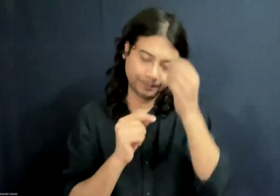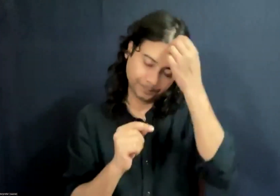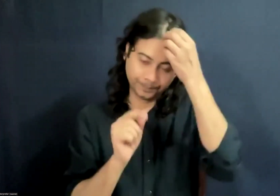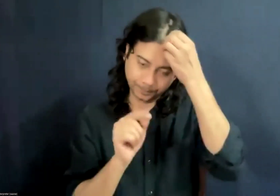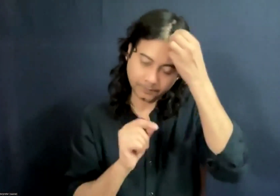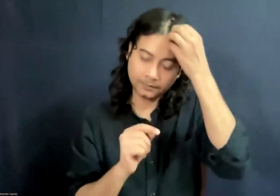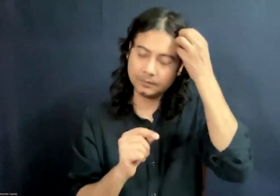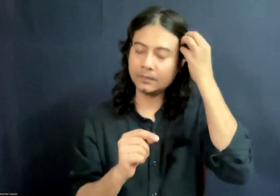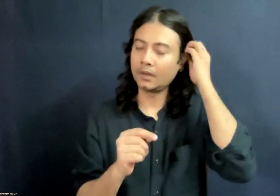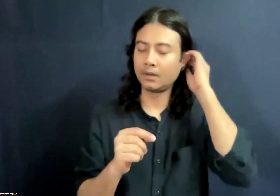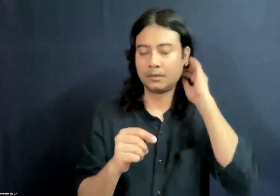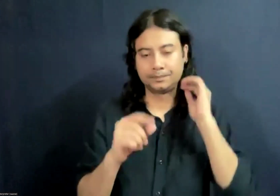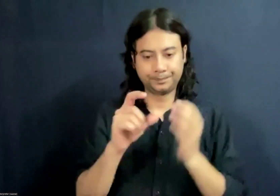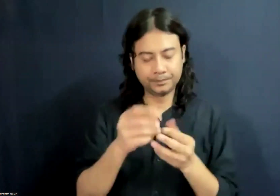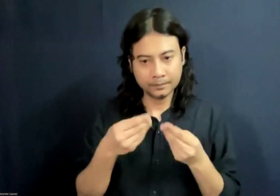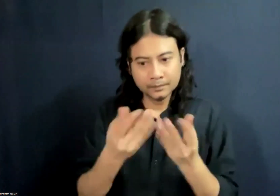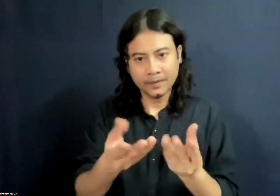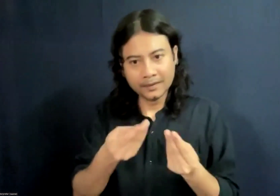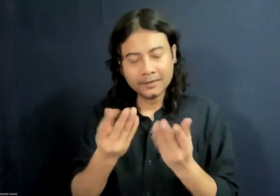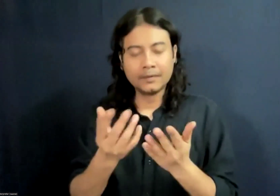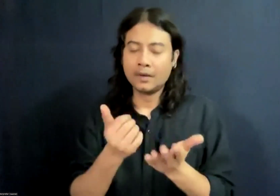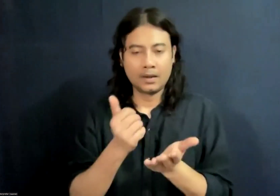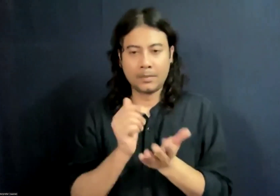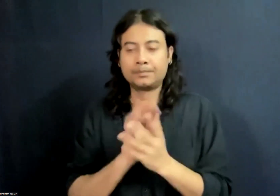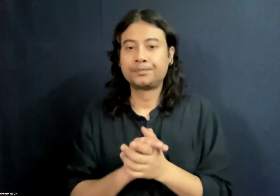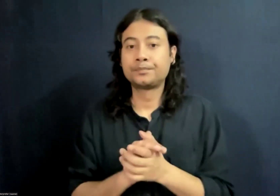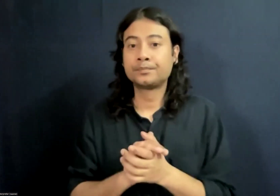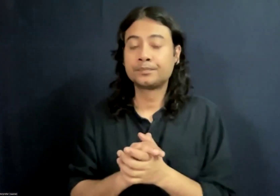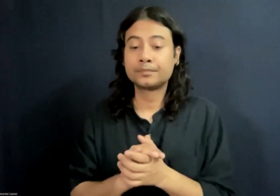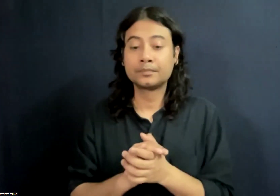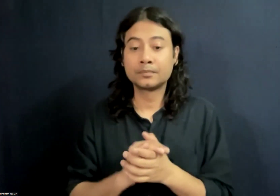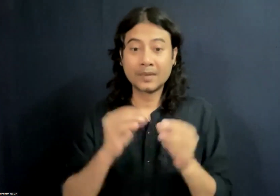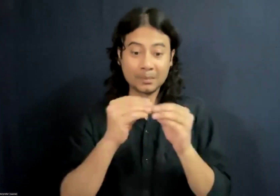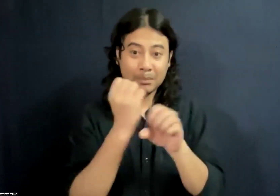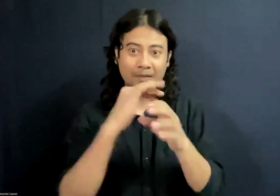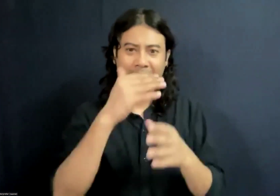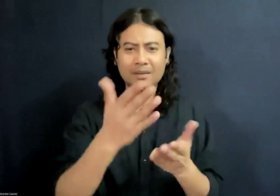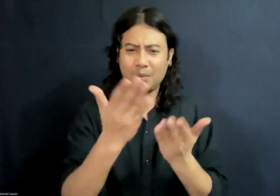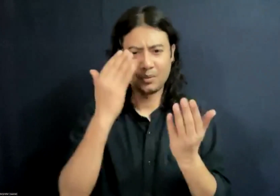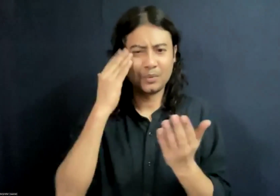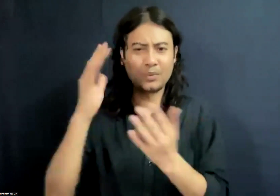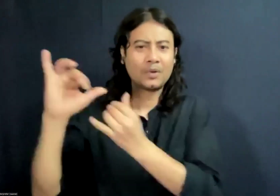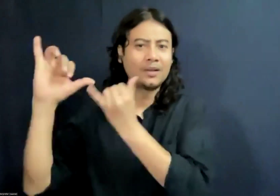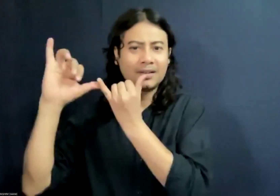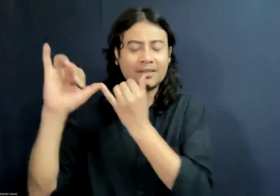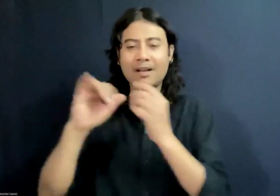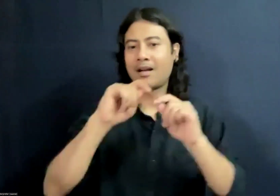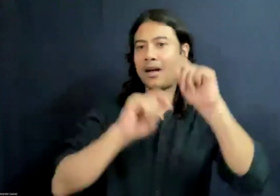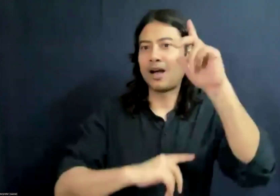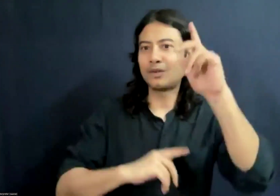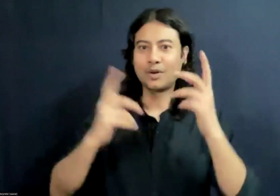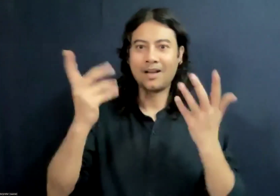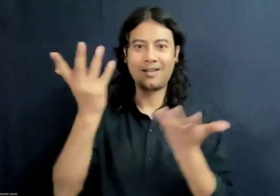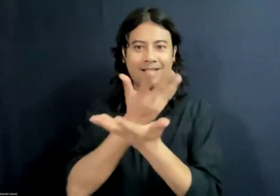Okay. So Krishna is, as you all know, Krishna is talking to Arjun and Krishna is explaining about, so the